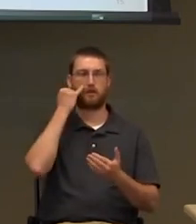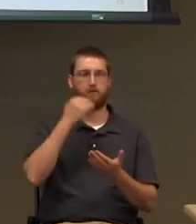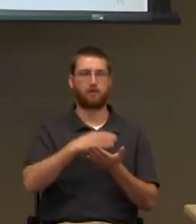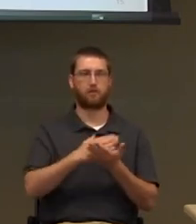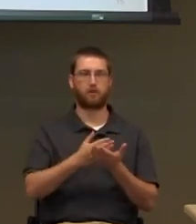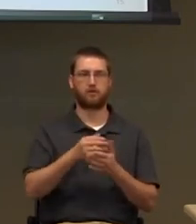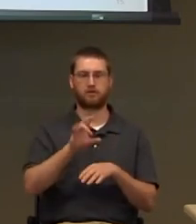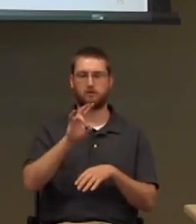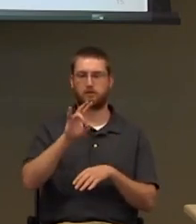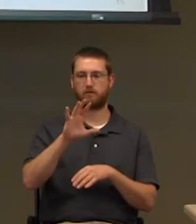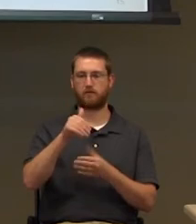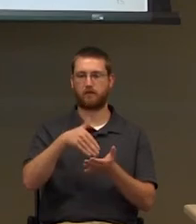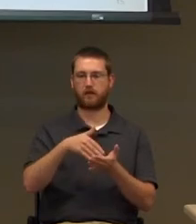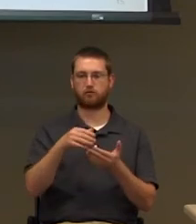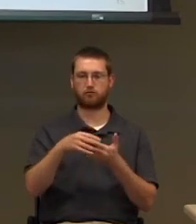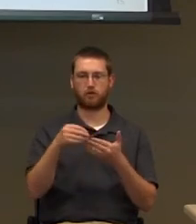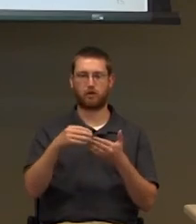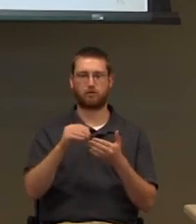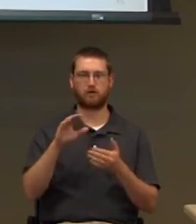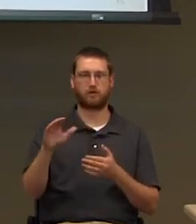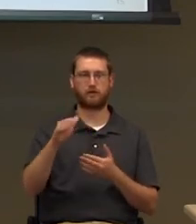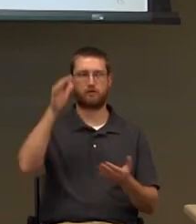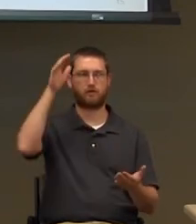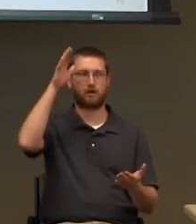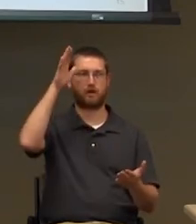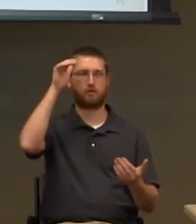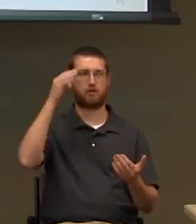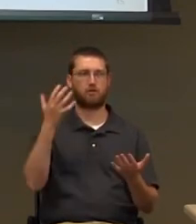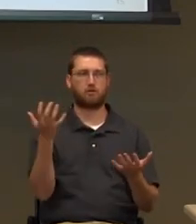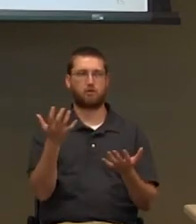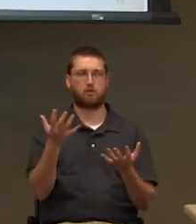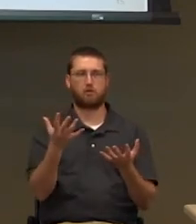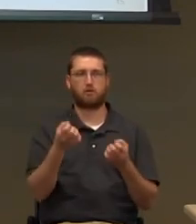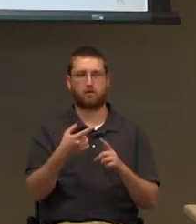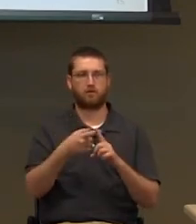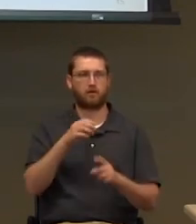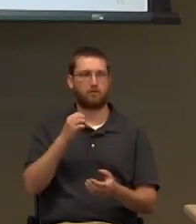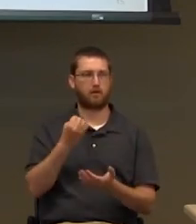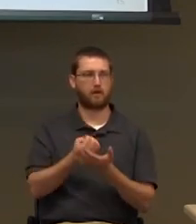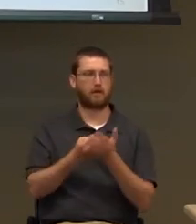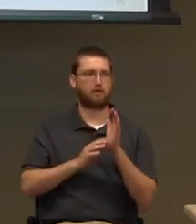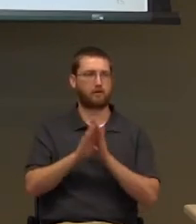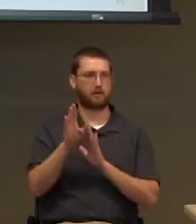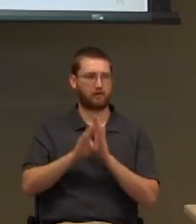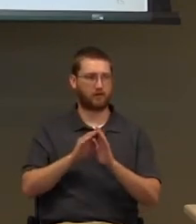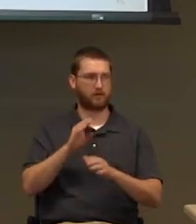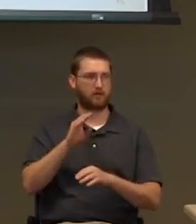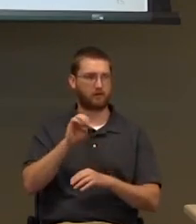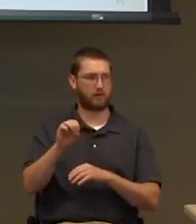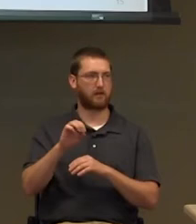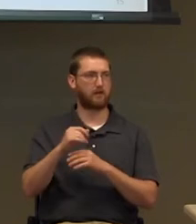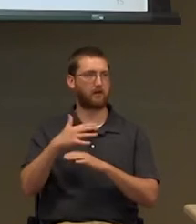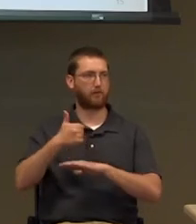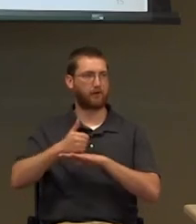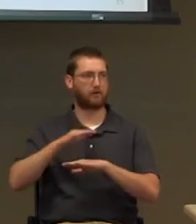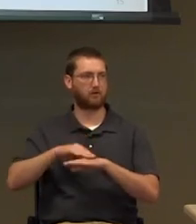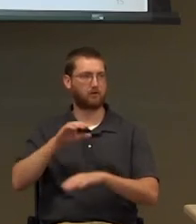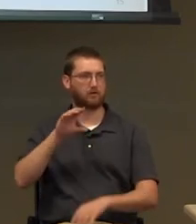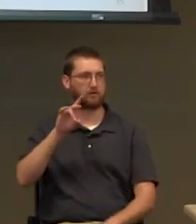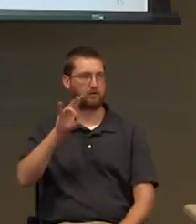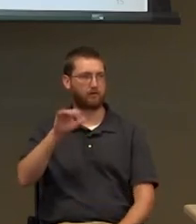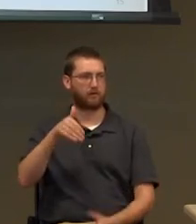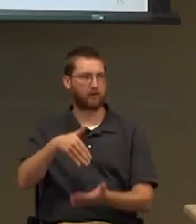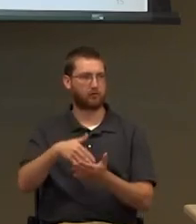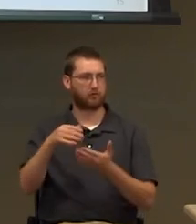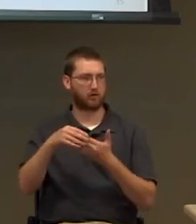is $75,000, they set their expectation of what they want out of economic development to be based on $75,000. And